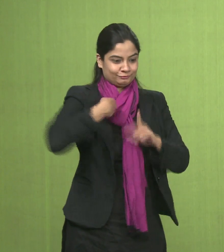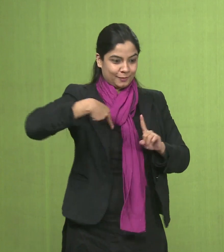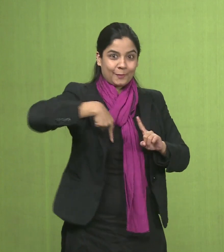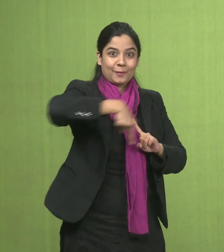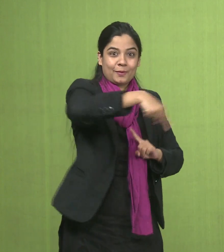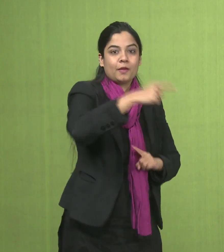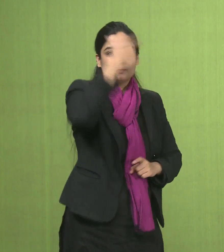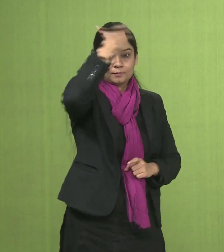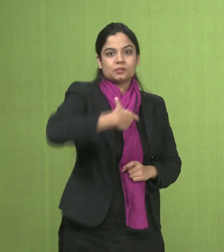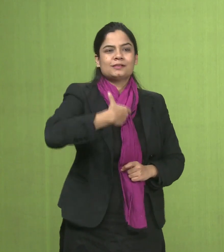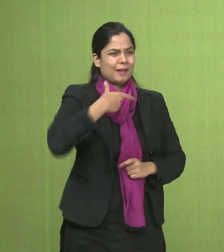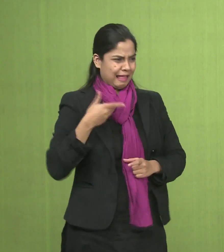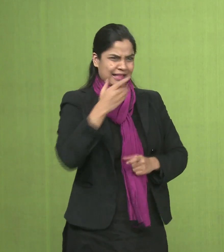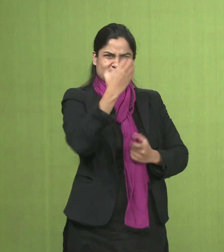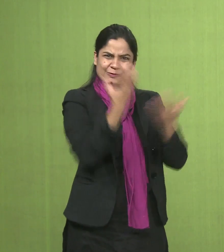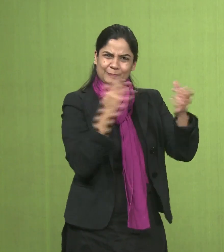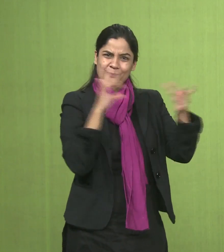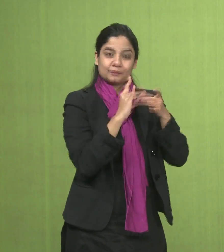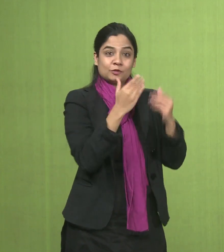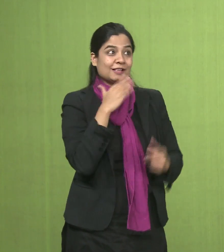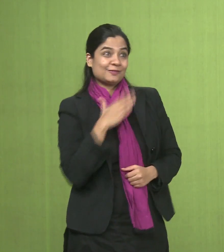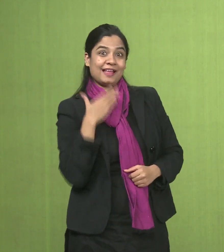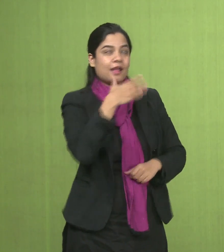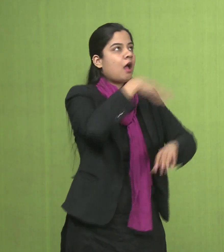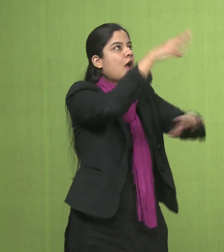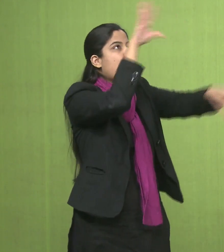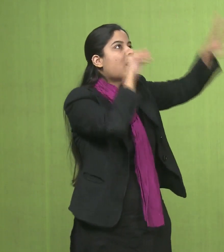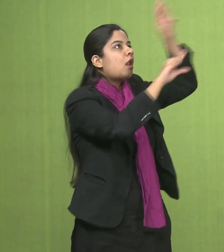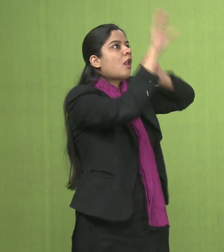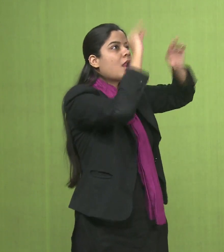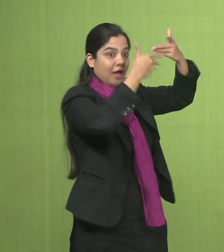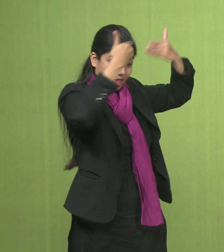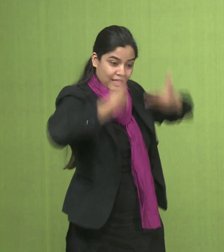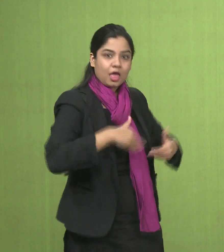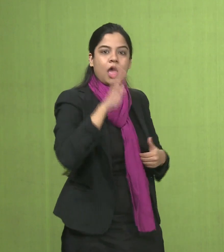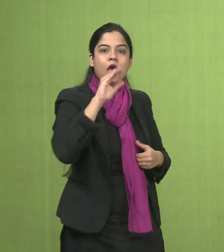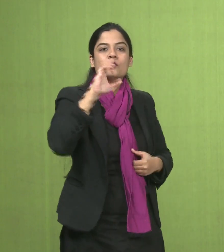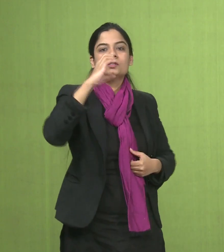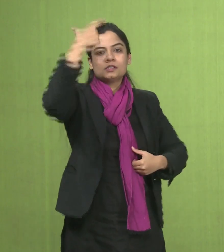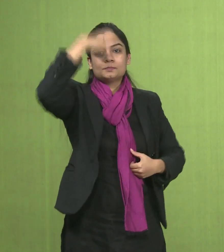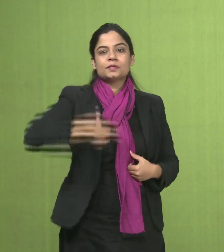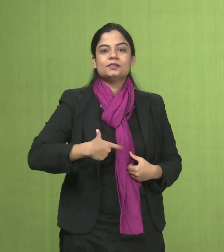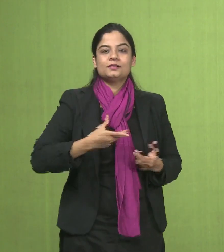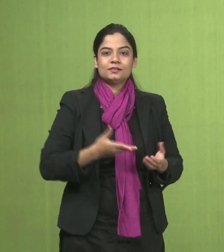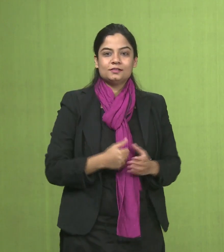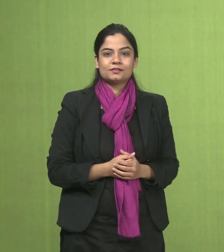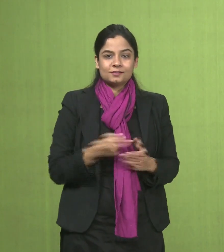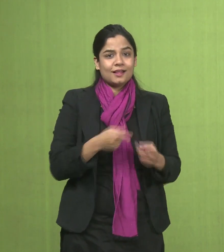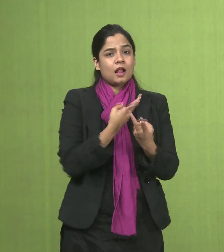getting education every day. Education is a service. It is a service when you're getting to learn something. So